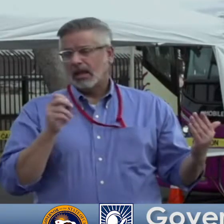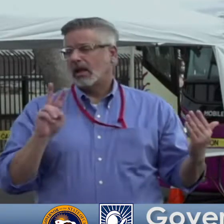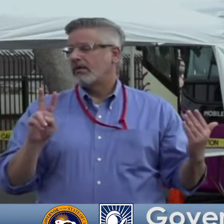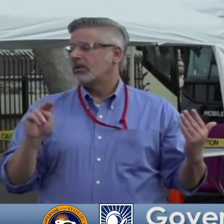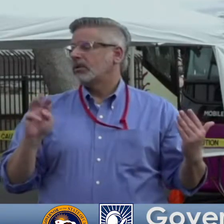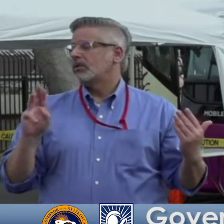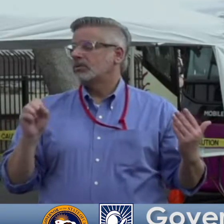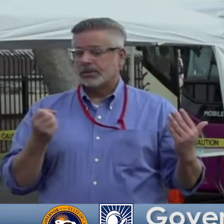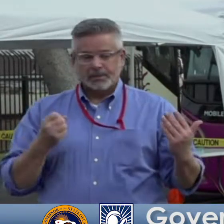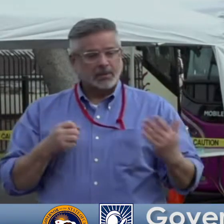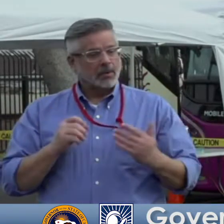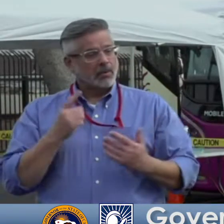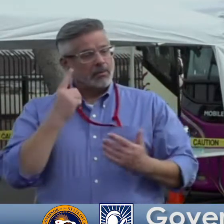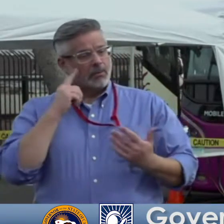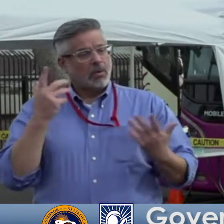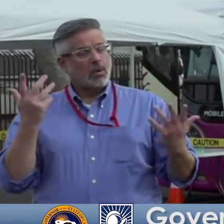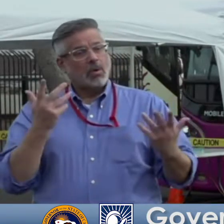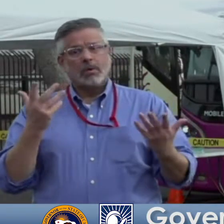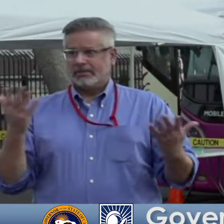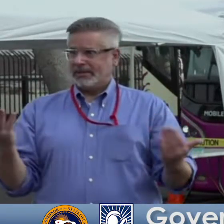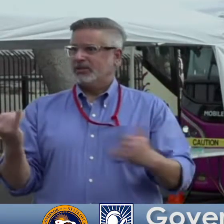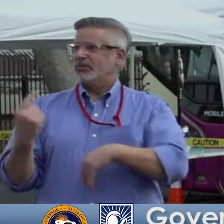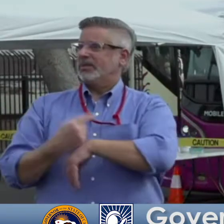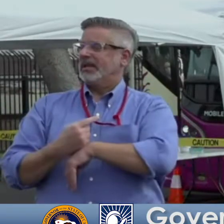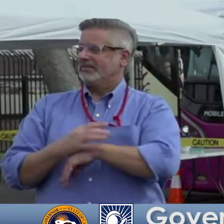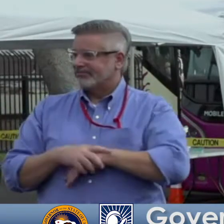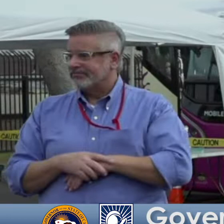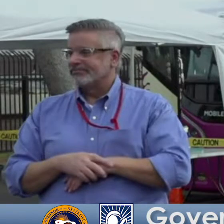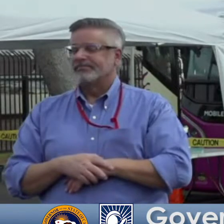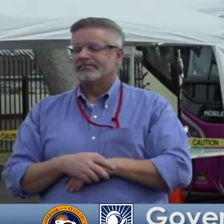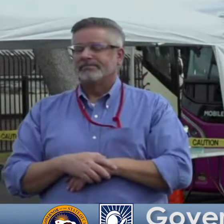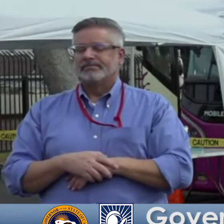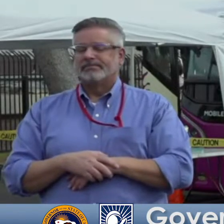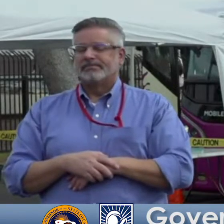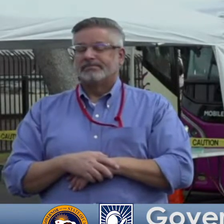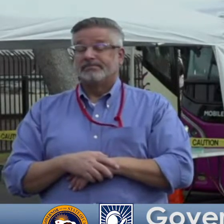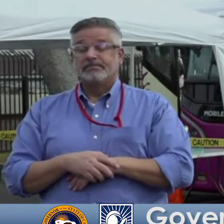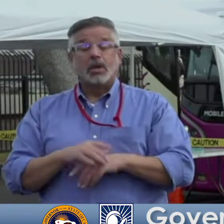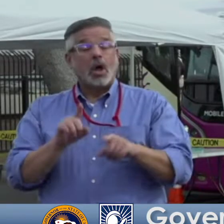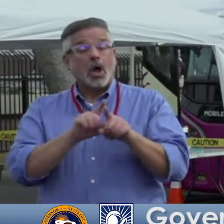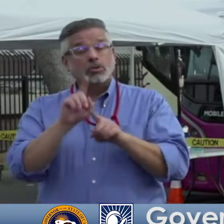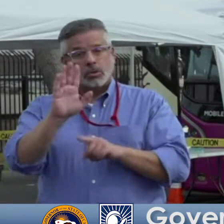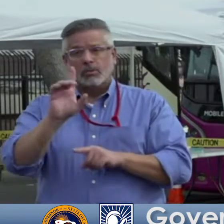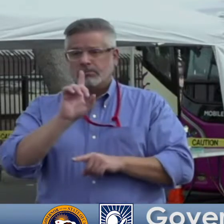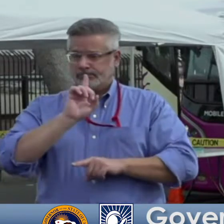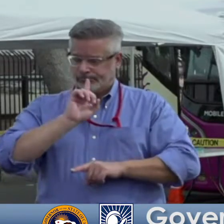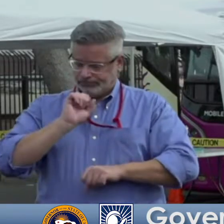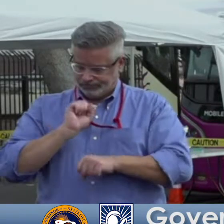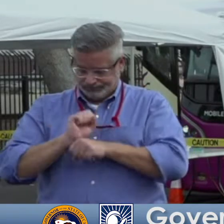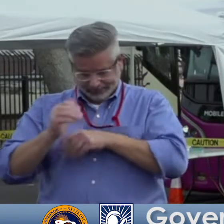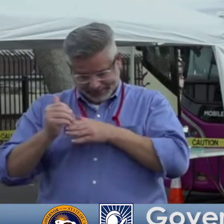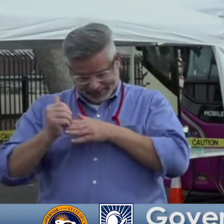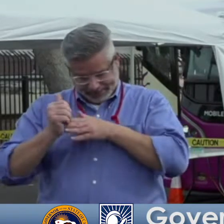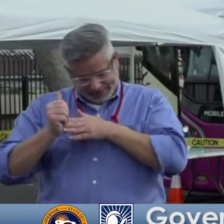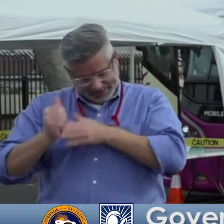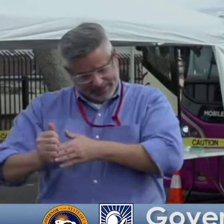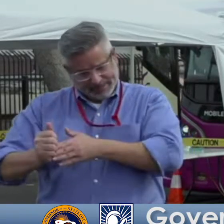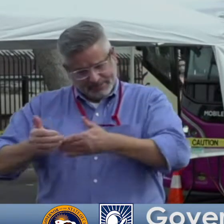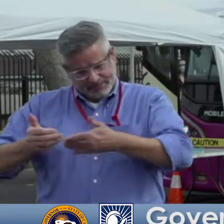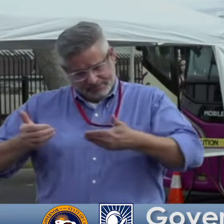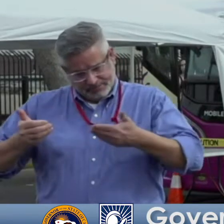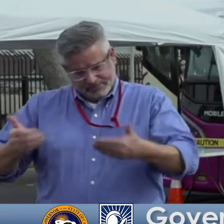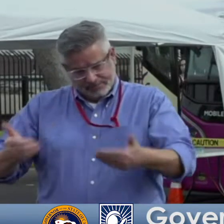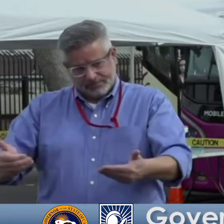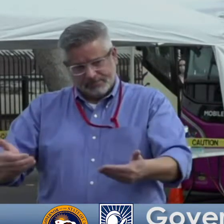Newsom, for being here today, but also for your decisive leadership